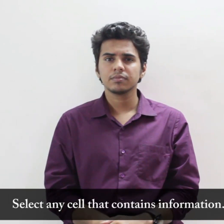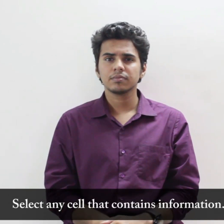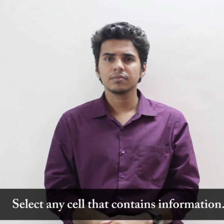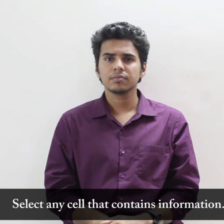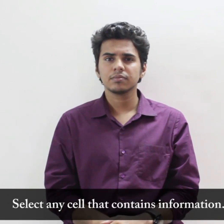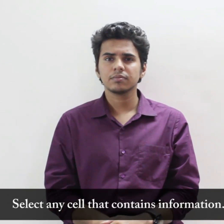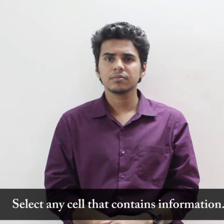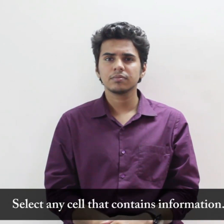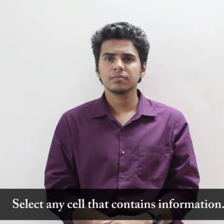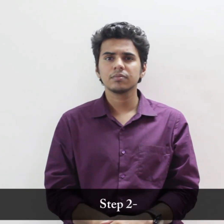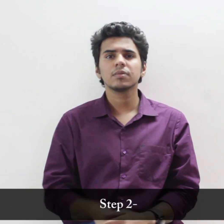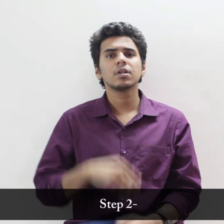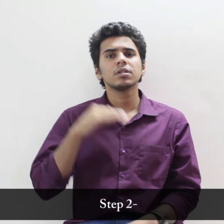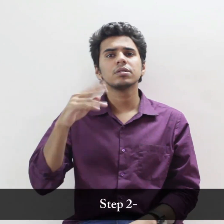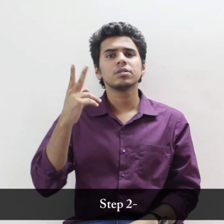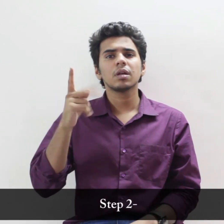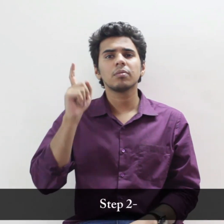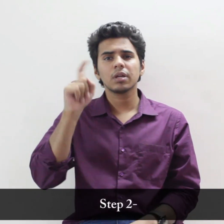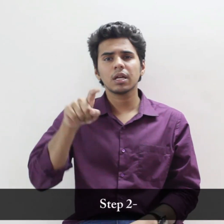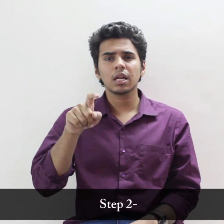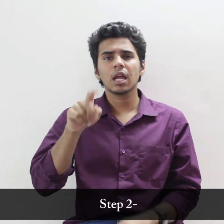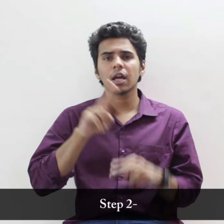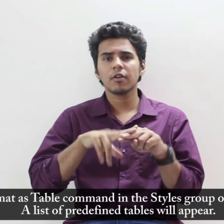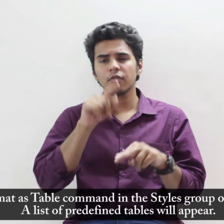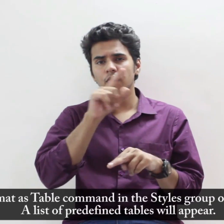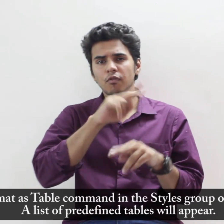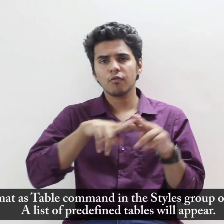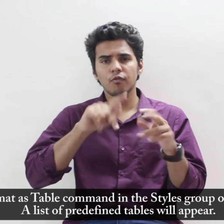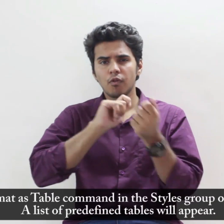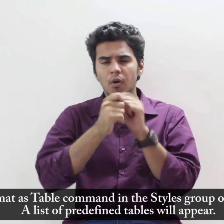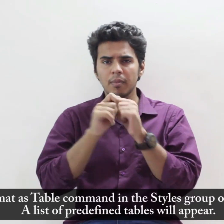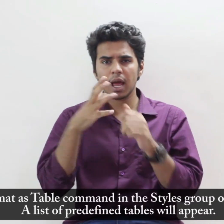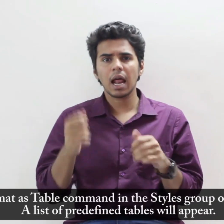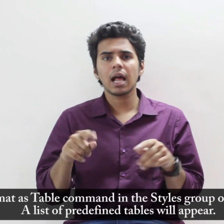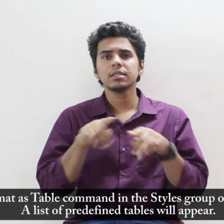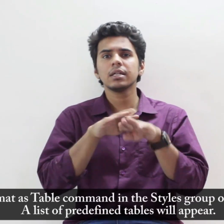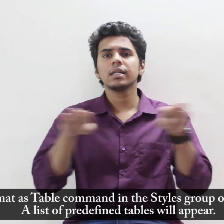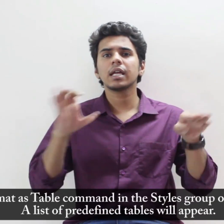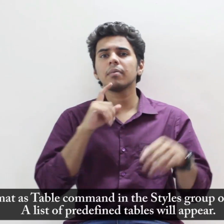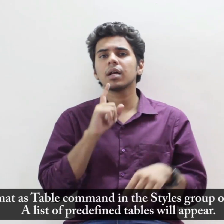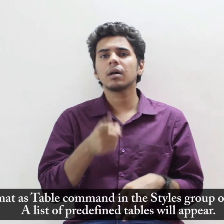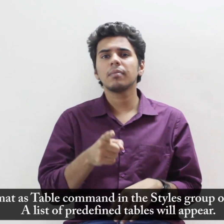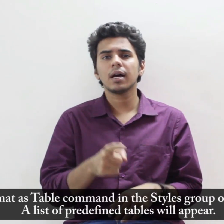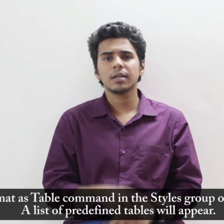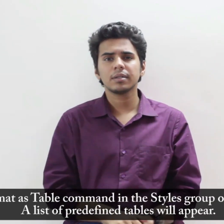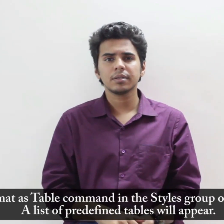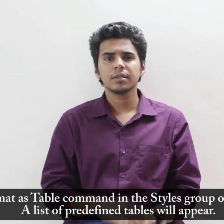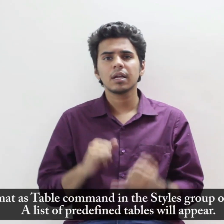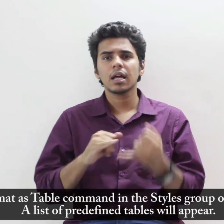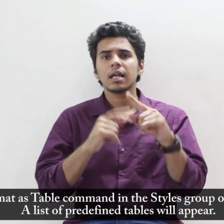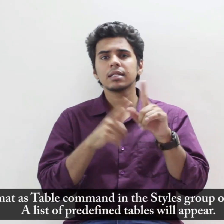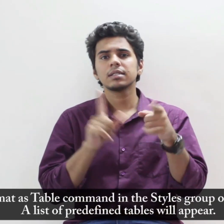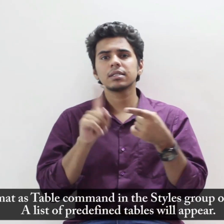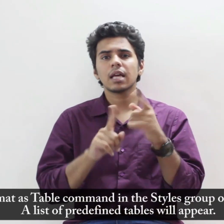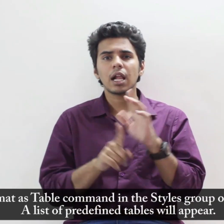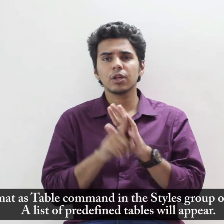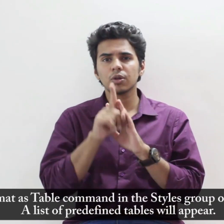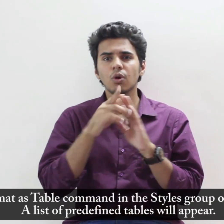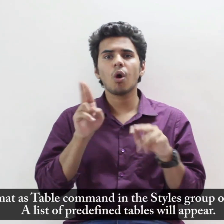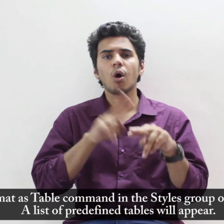Step 2. Click the Format as Table command in the Styles group on the Home tab. A list of predefined